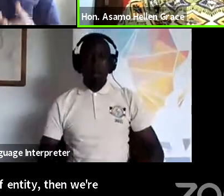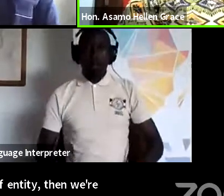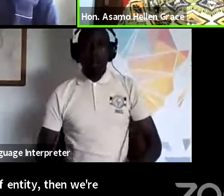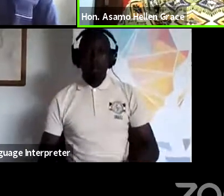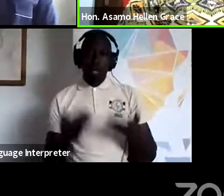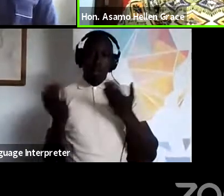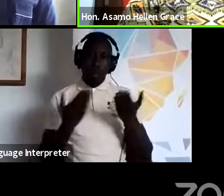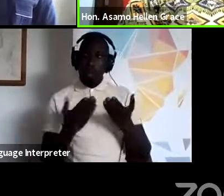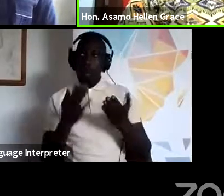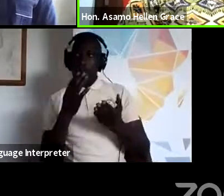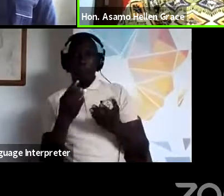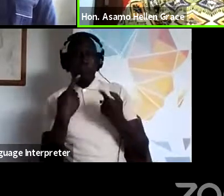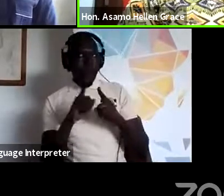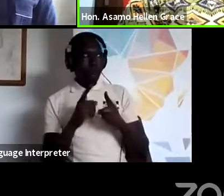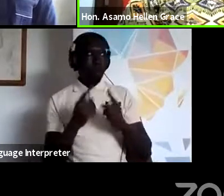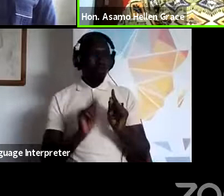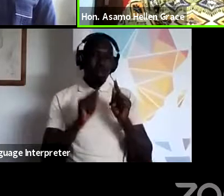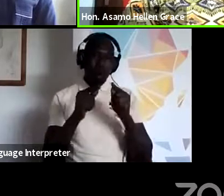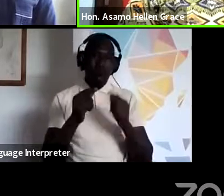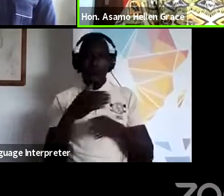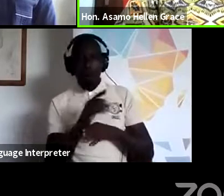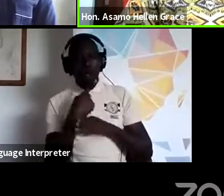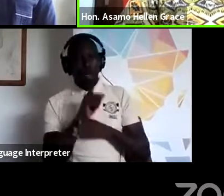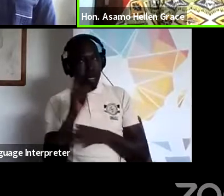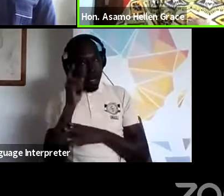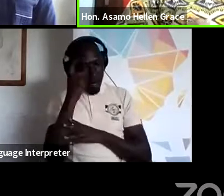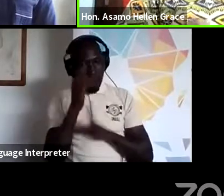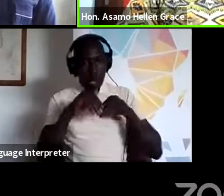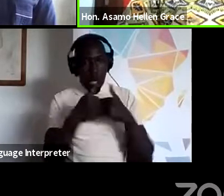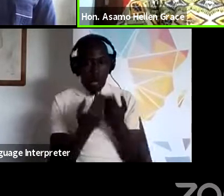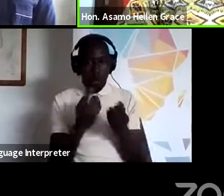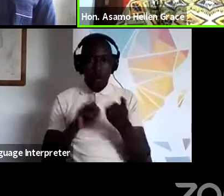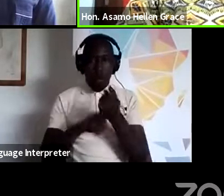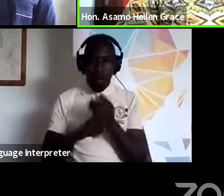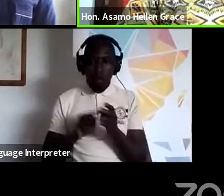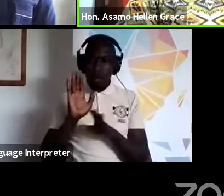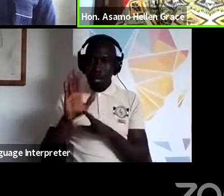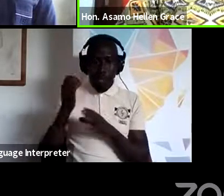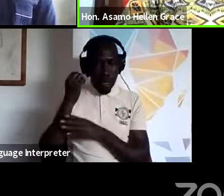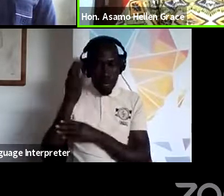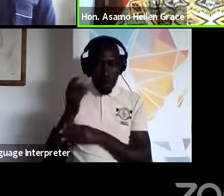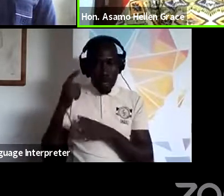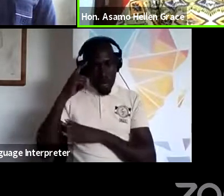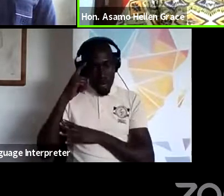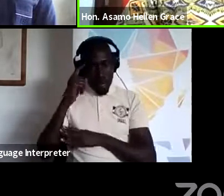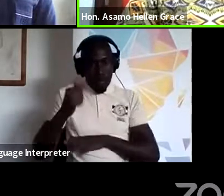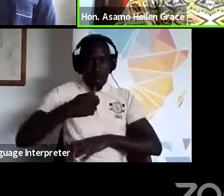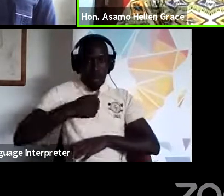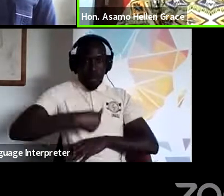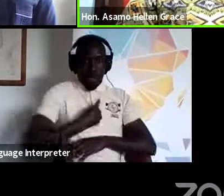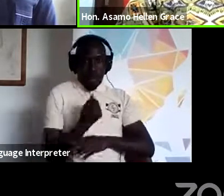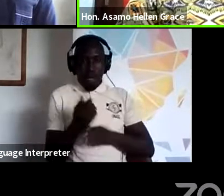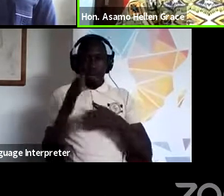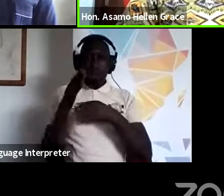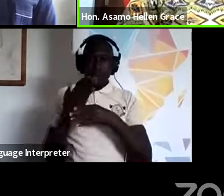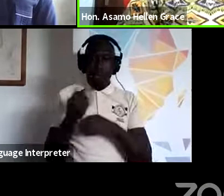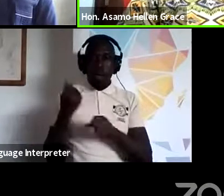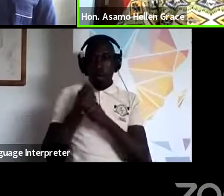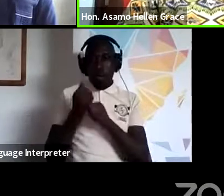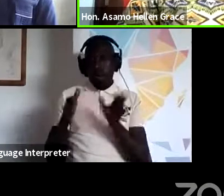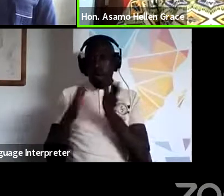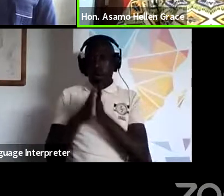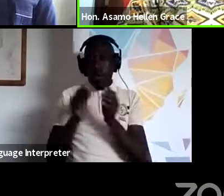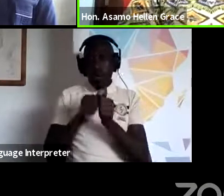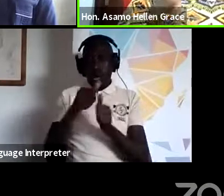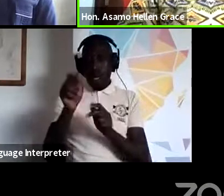maybe beneficial, but we go outside and say, as a government, how do they benefit from their innovation? So I think for me, as the minister, that working together with other